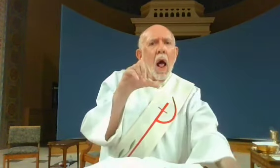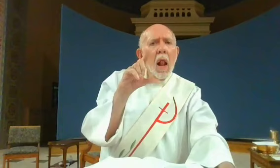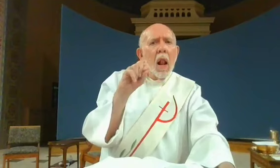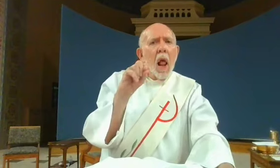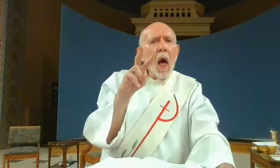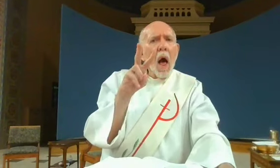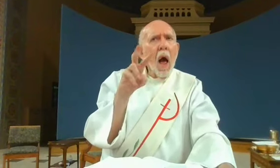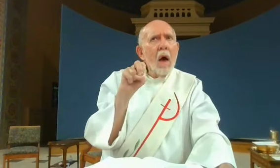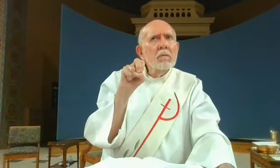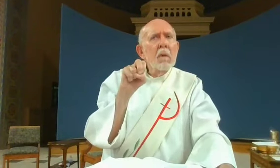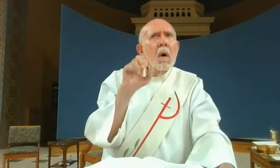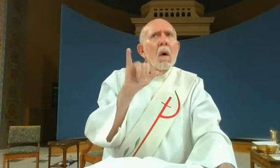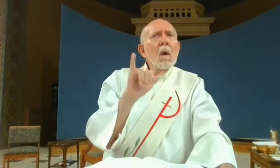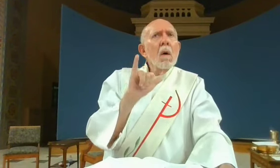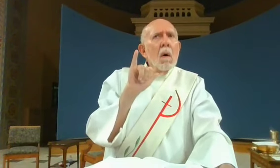And from love we learn.